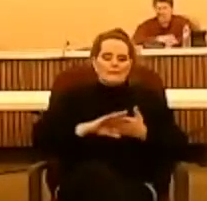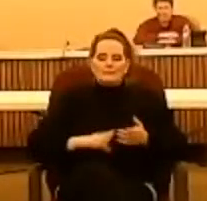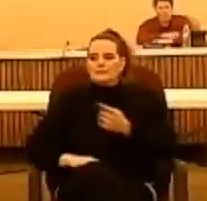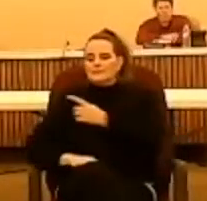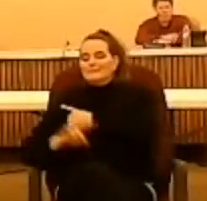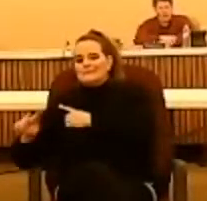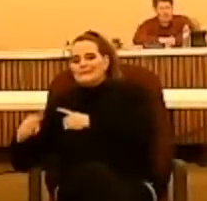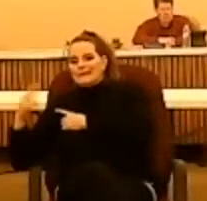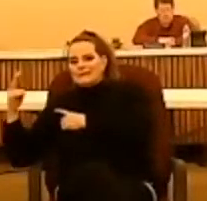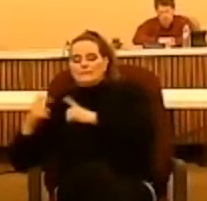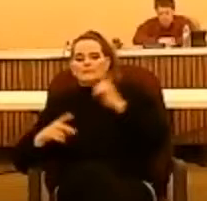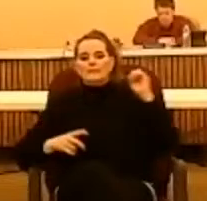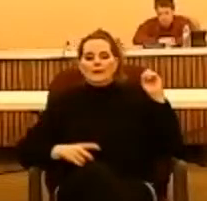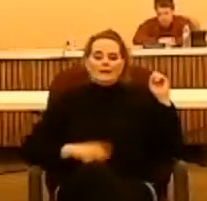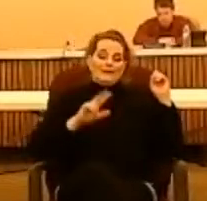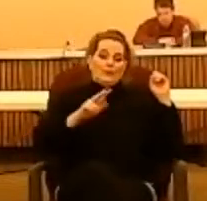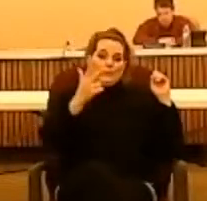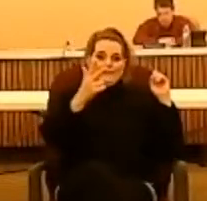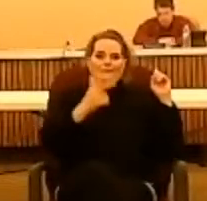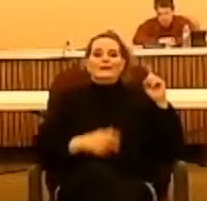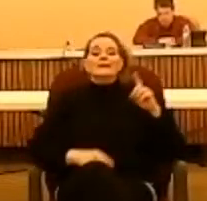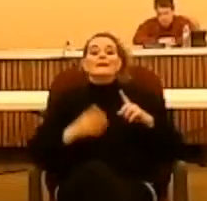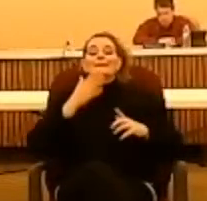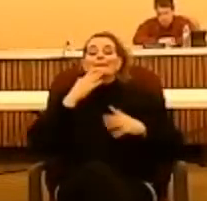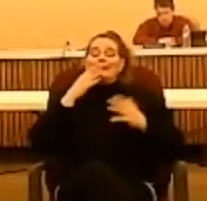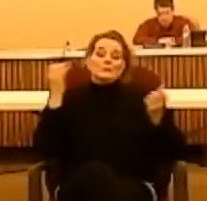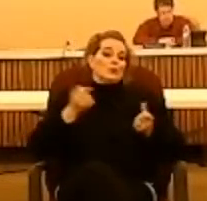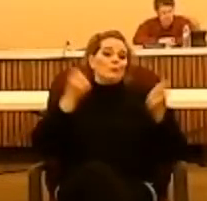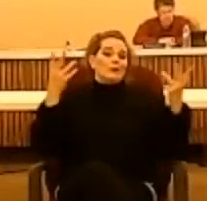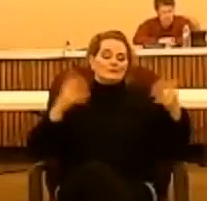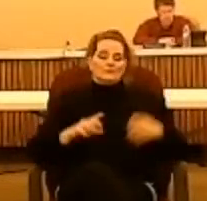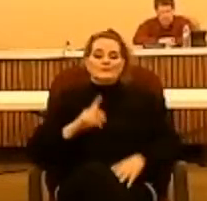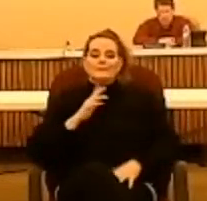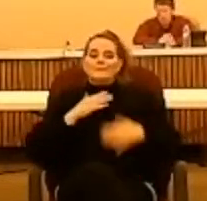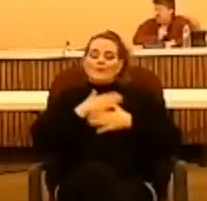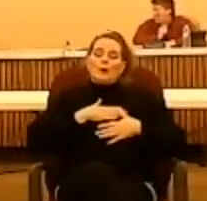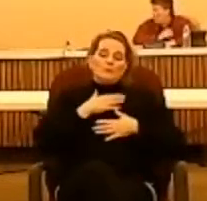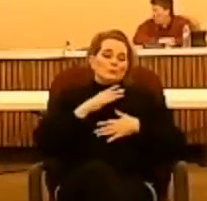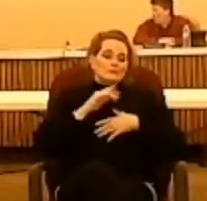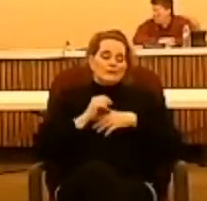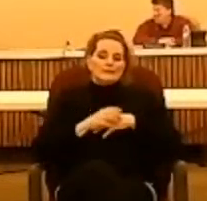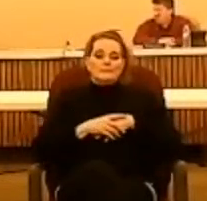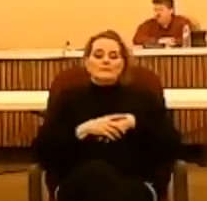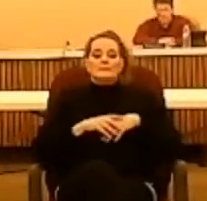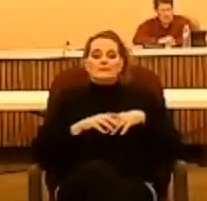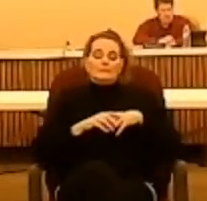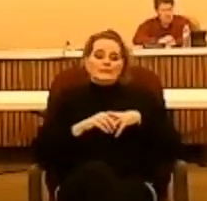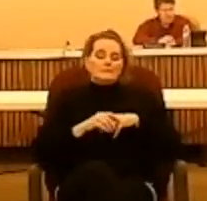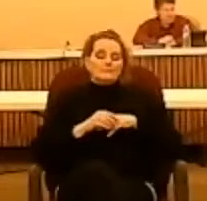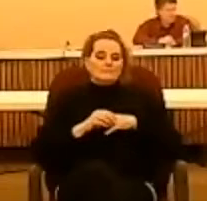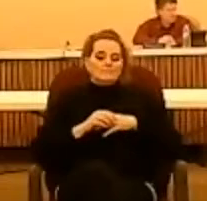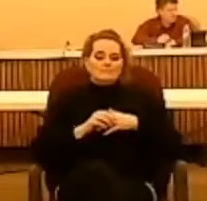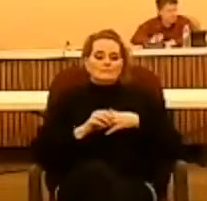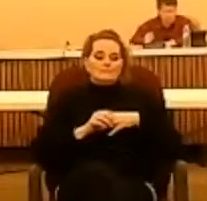it the trifecta. Thank you very much. Very much appreciated. And going back to